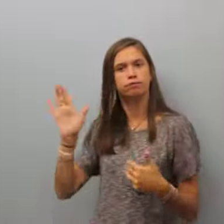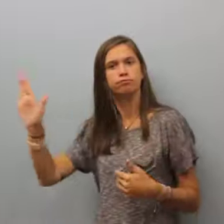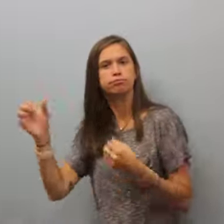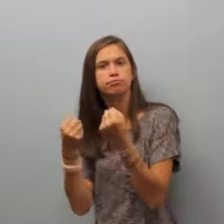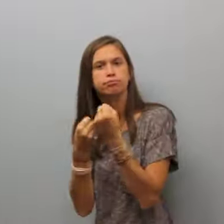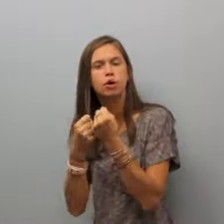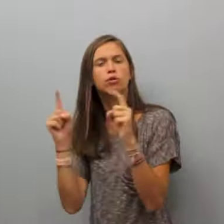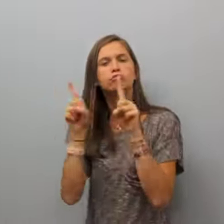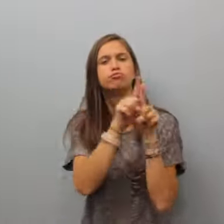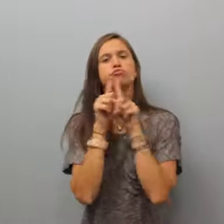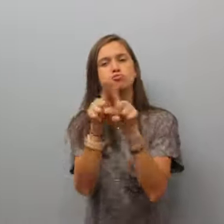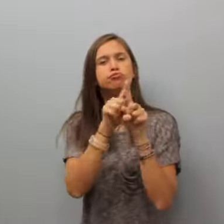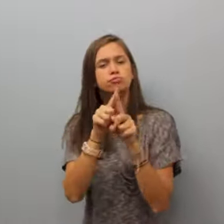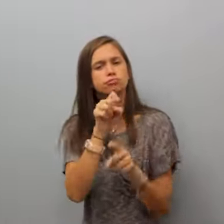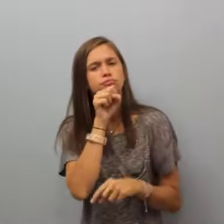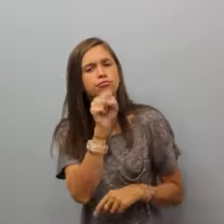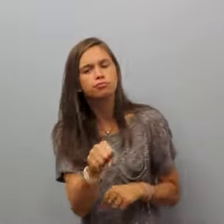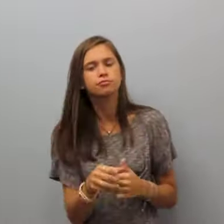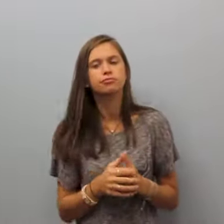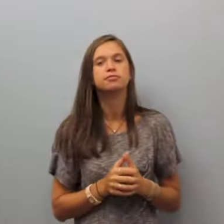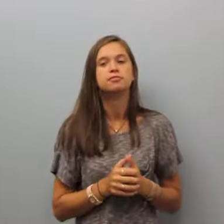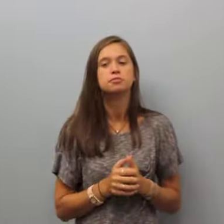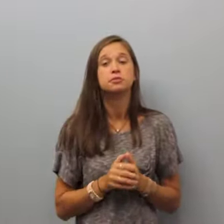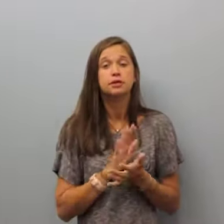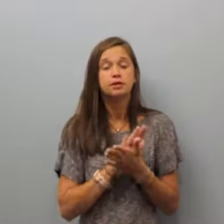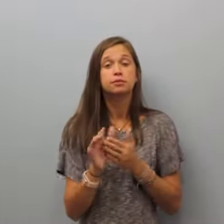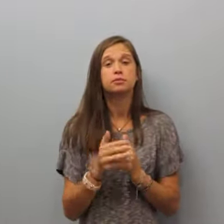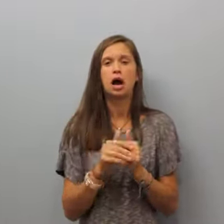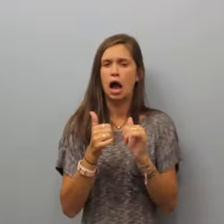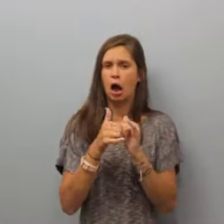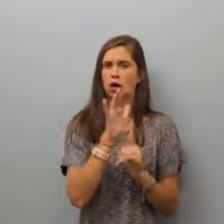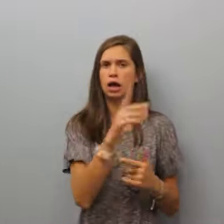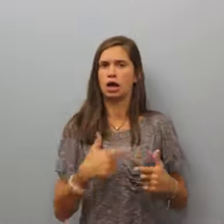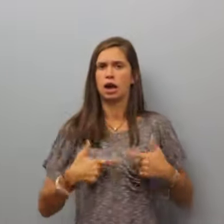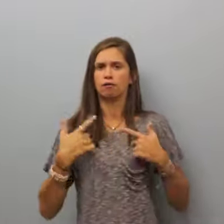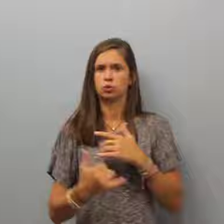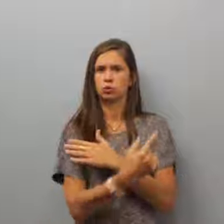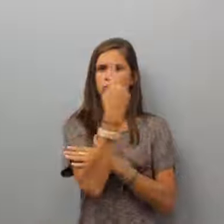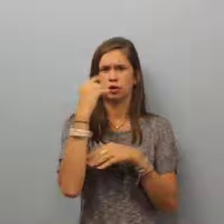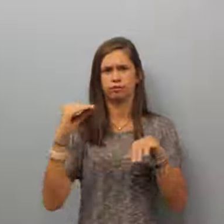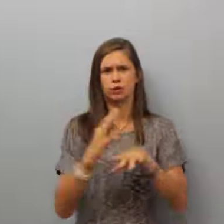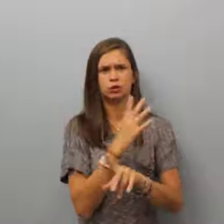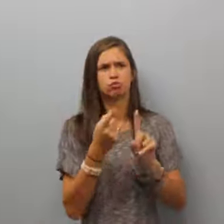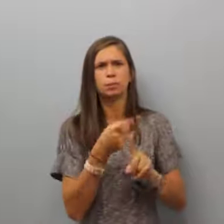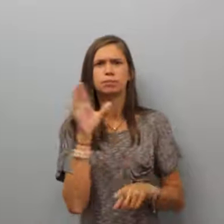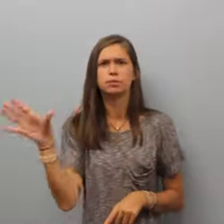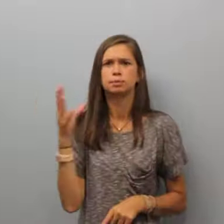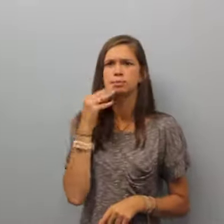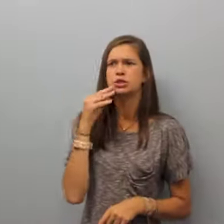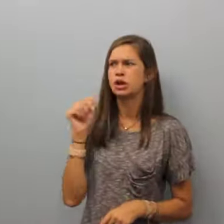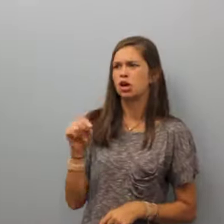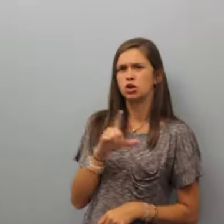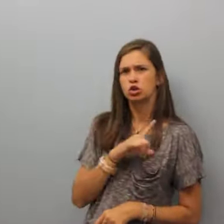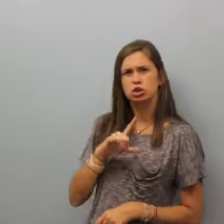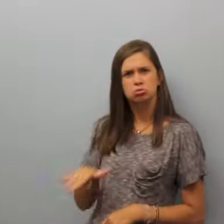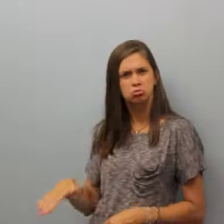I spent with my best friend, Justine Woodward. It was just great to have such support in her and friendship at